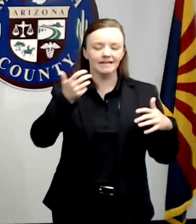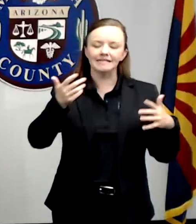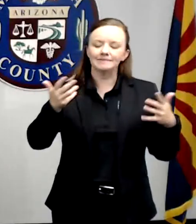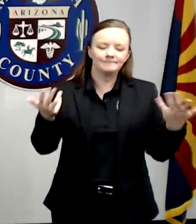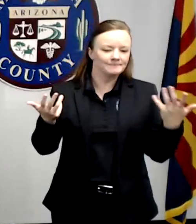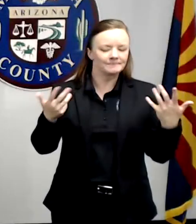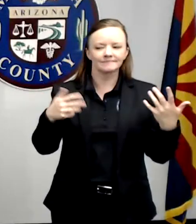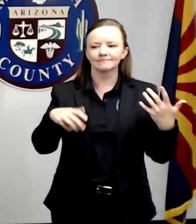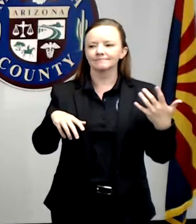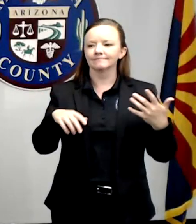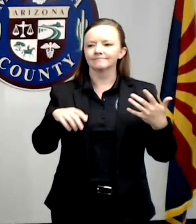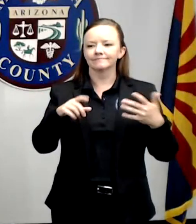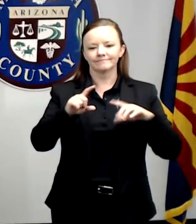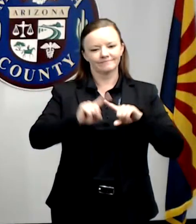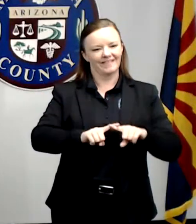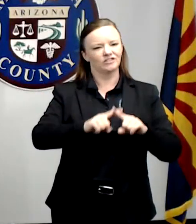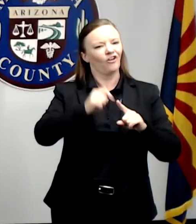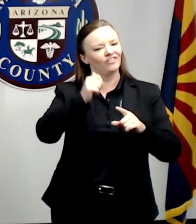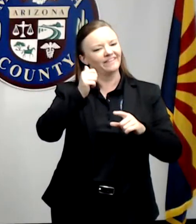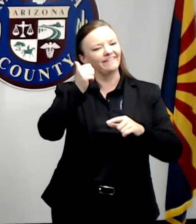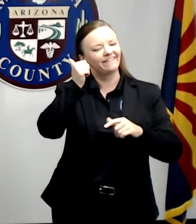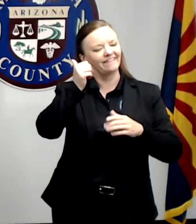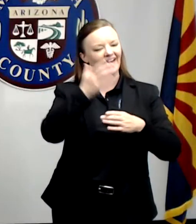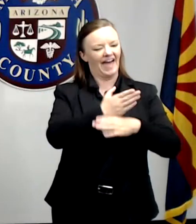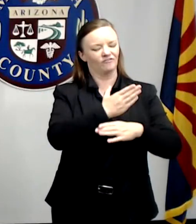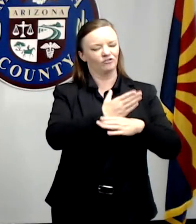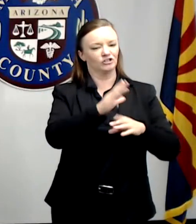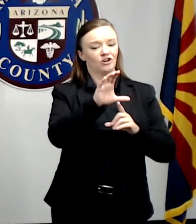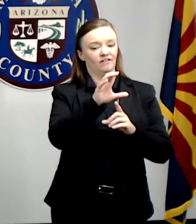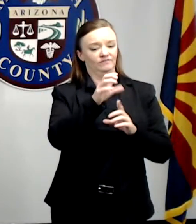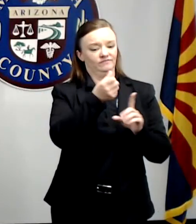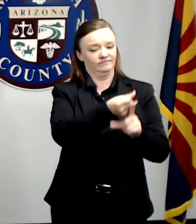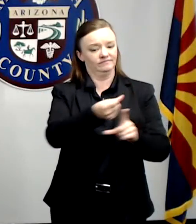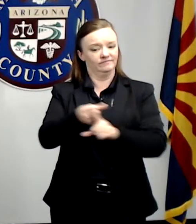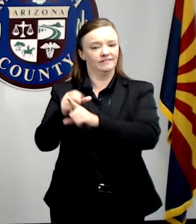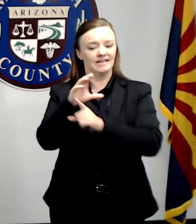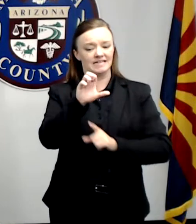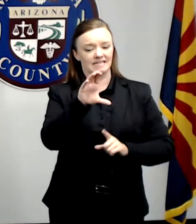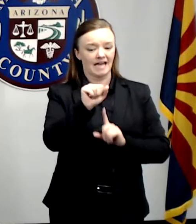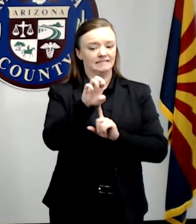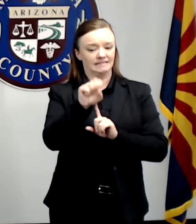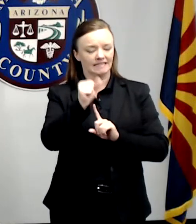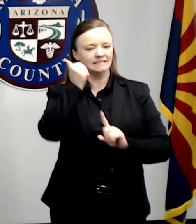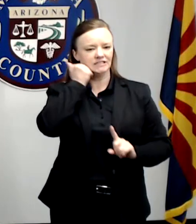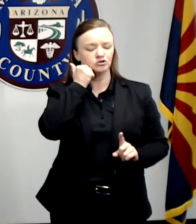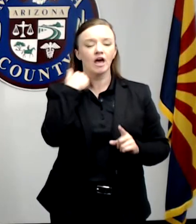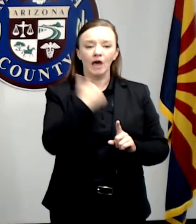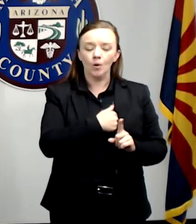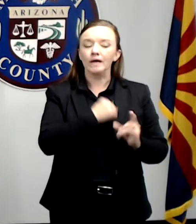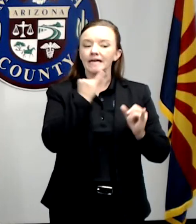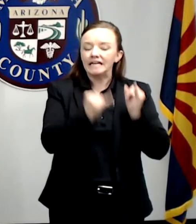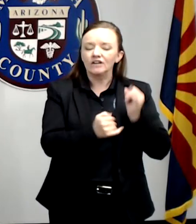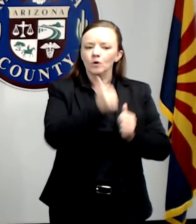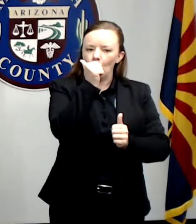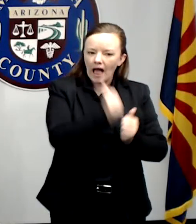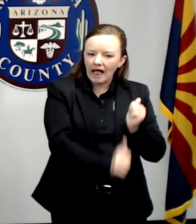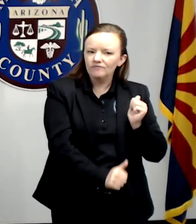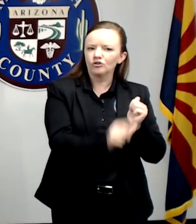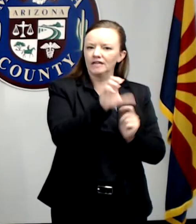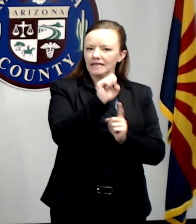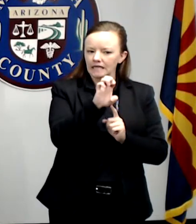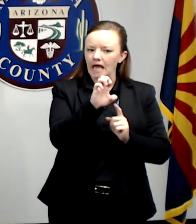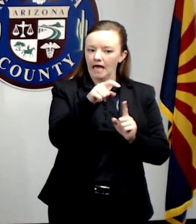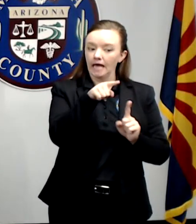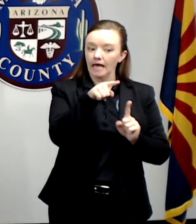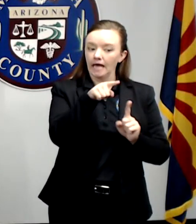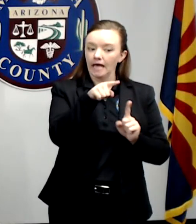Day, it would just simply be the average of cases each day because we interview every single case every day and elicit their